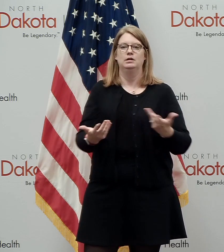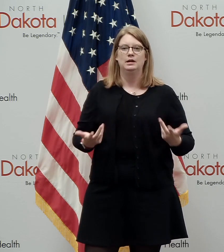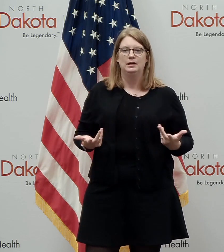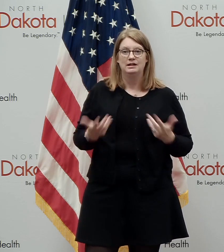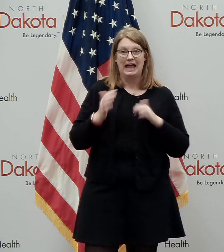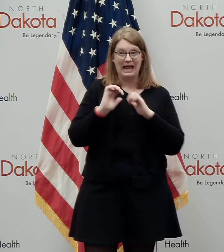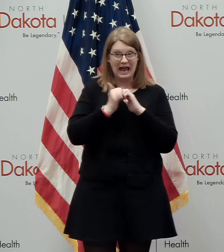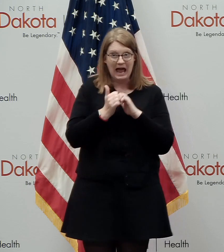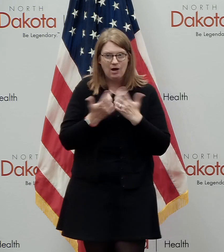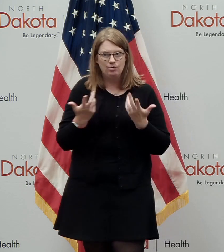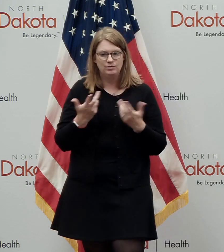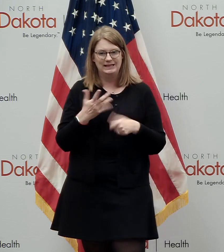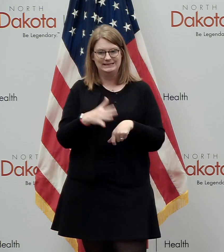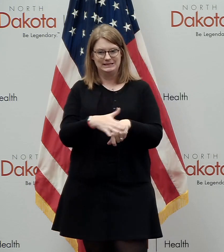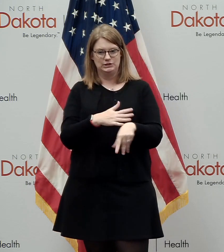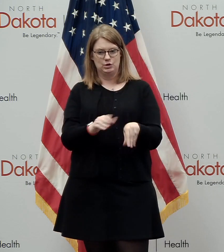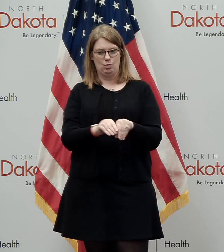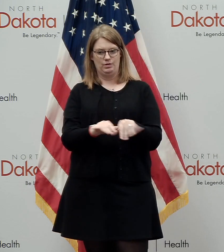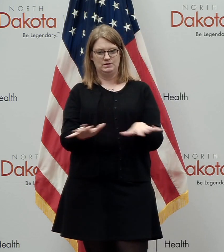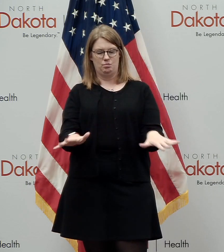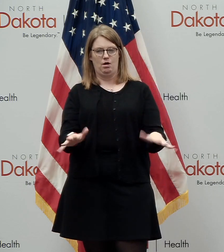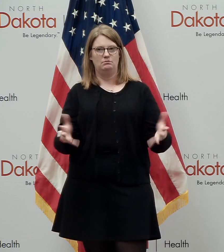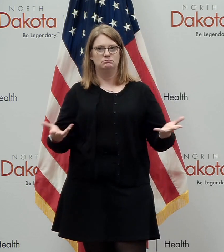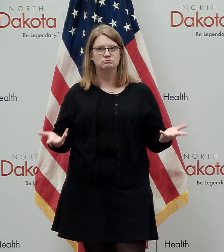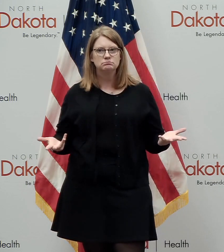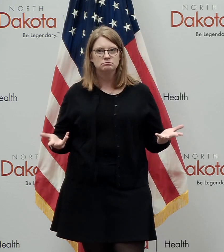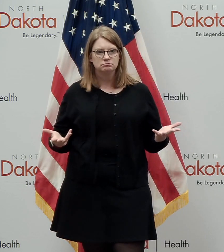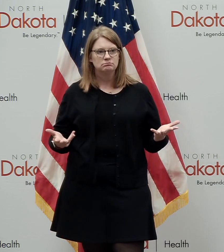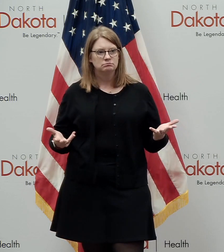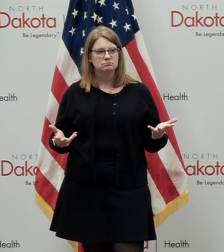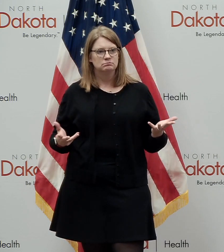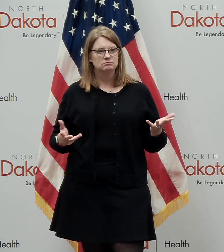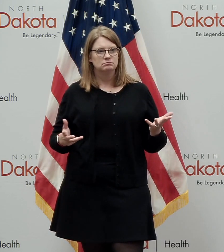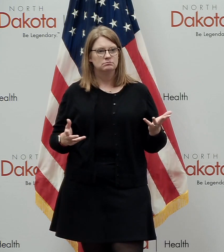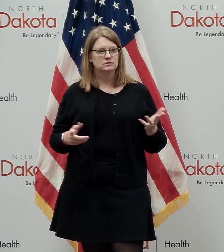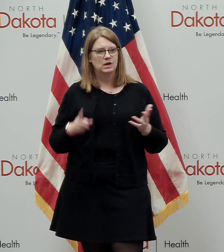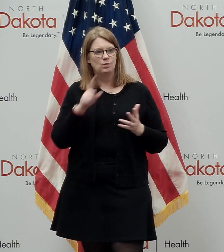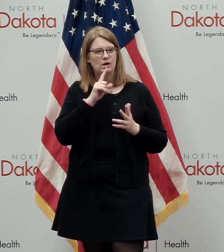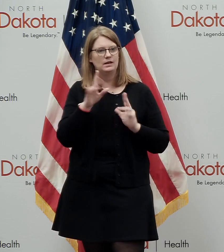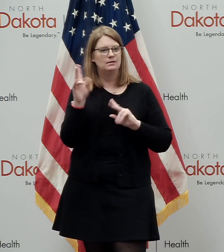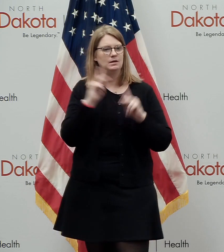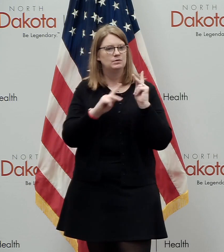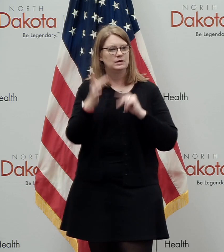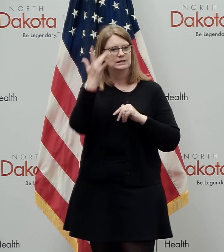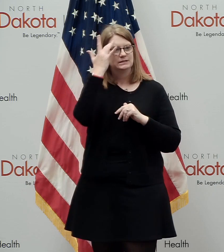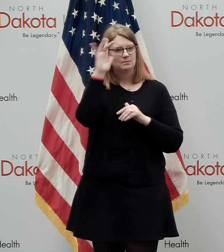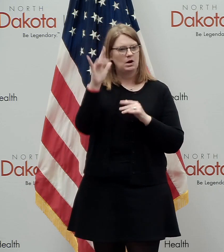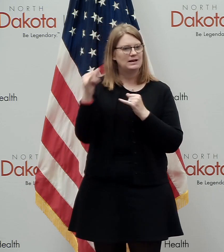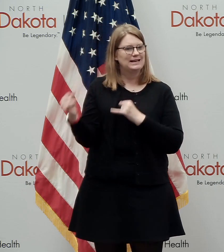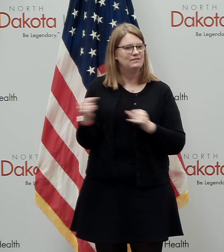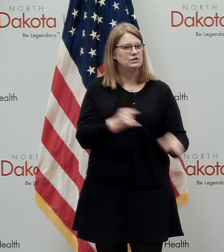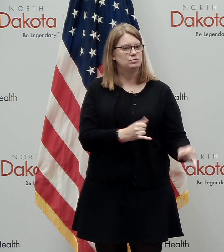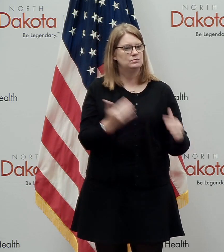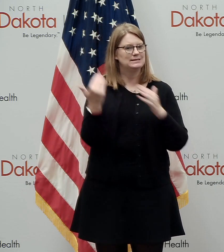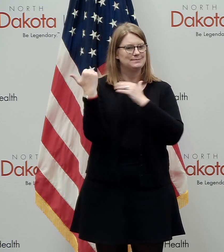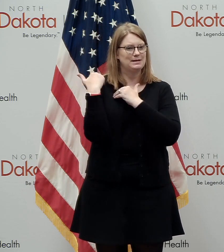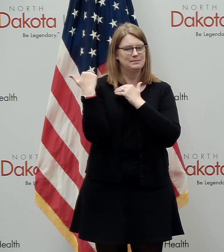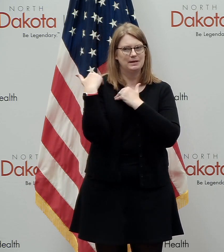is slow the spread of this thing. And the way we do that is through people doing smart individual responsibility. If it comes to the point